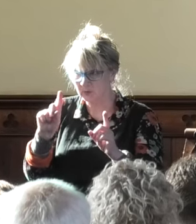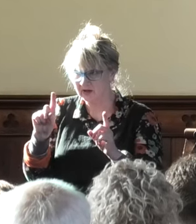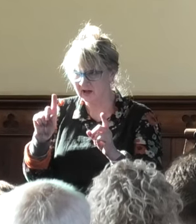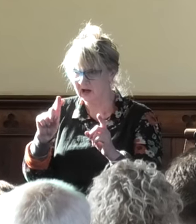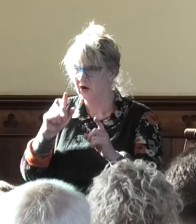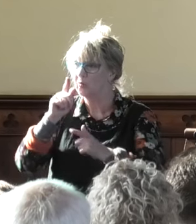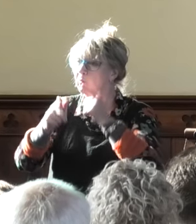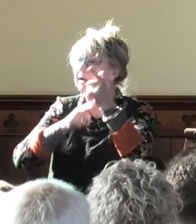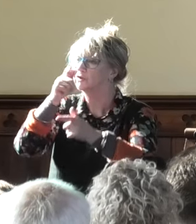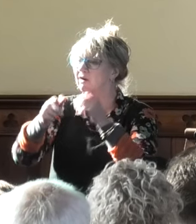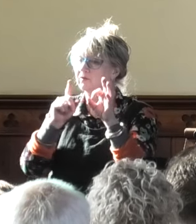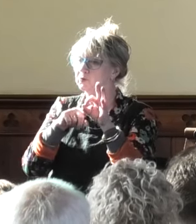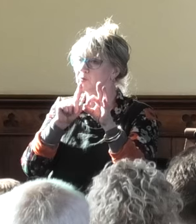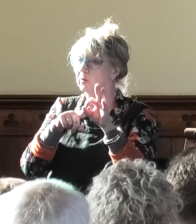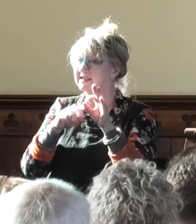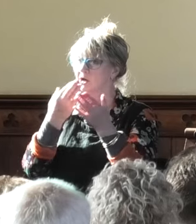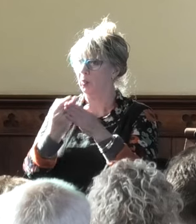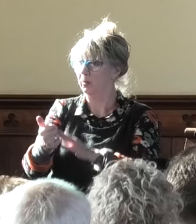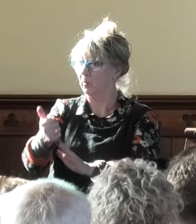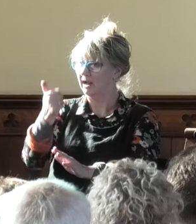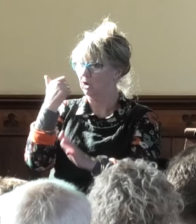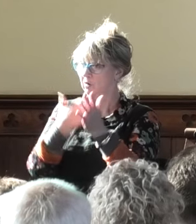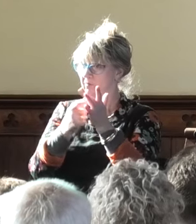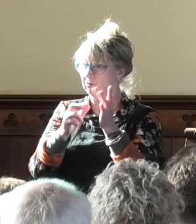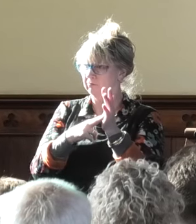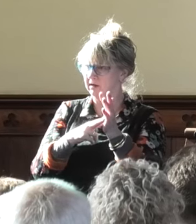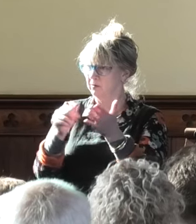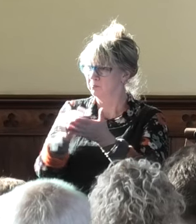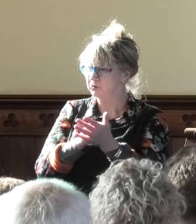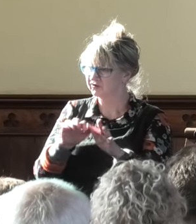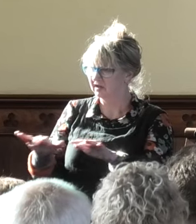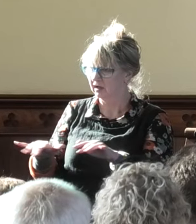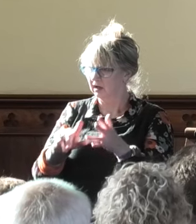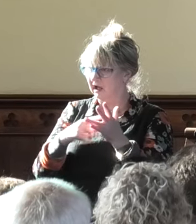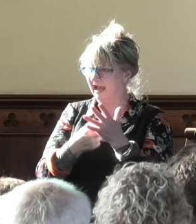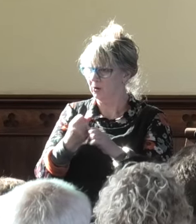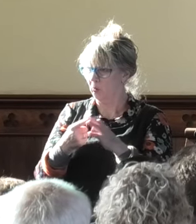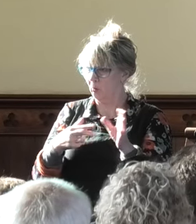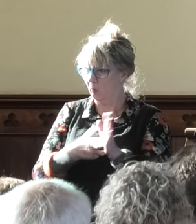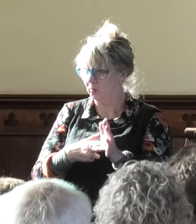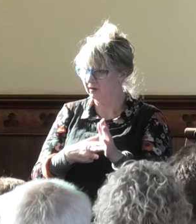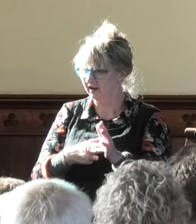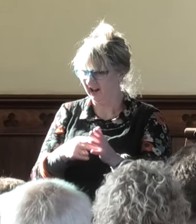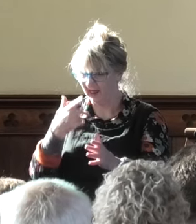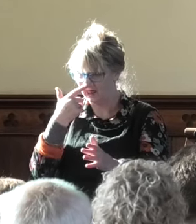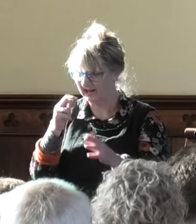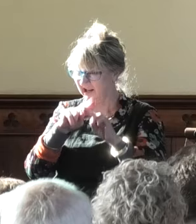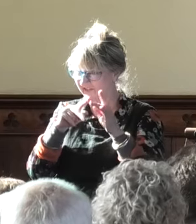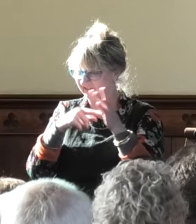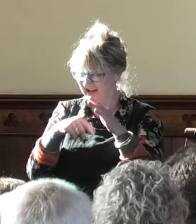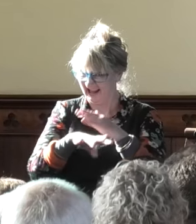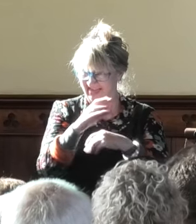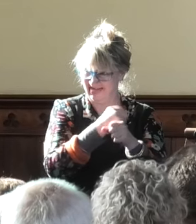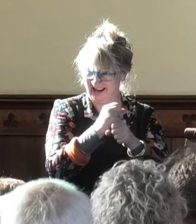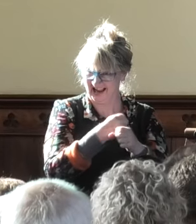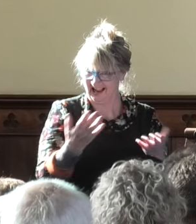to Queensland, where on the way home, Rin purchased an organ, which we just managed to fit in the car.